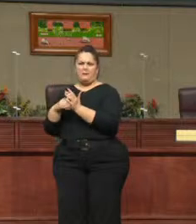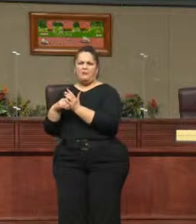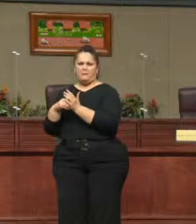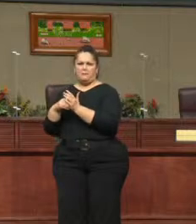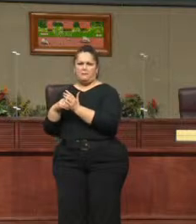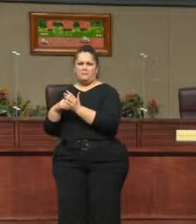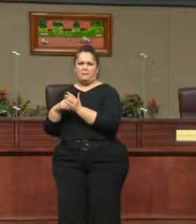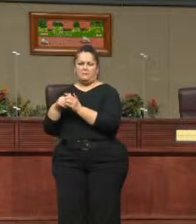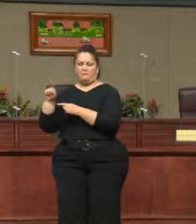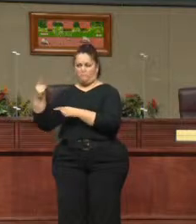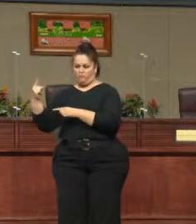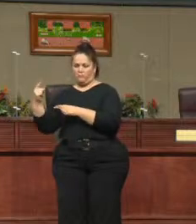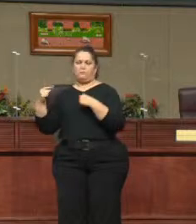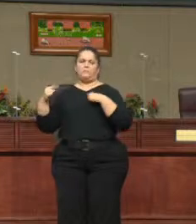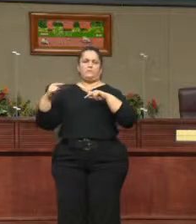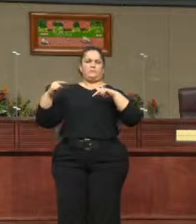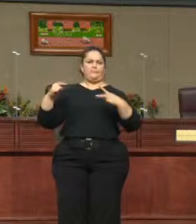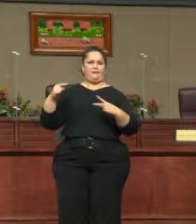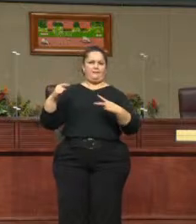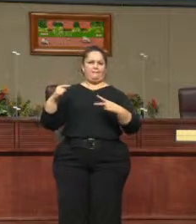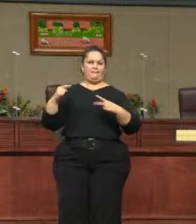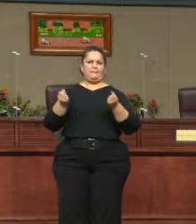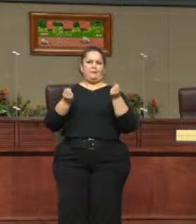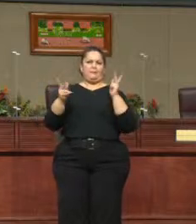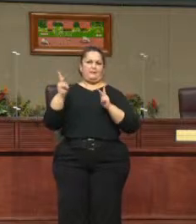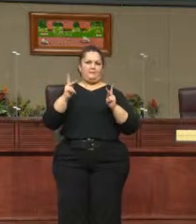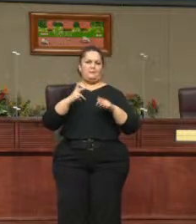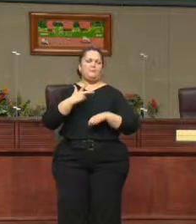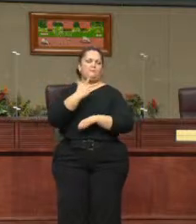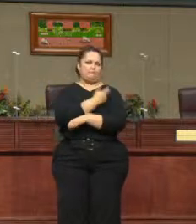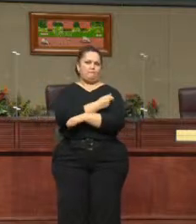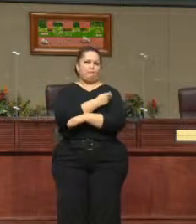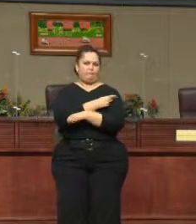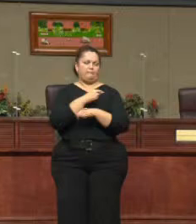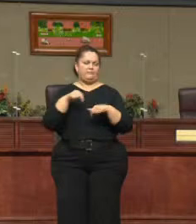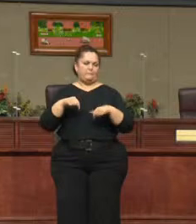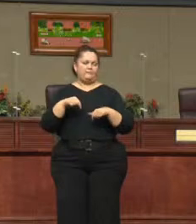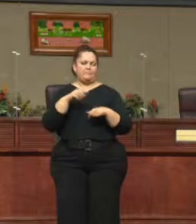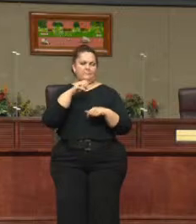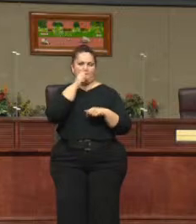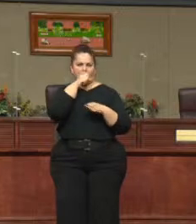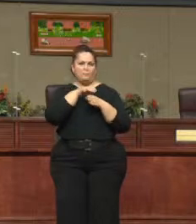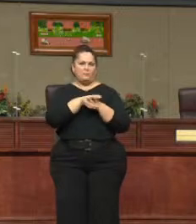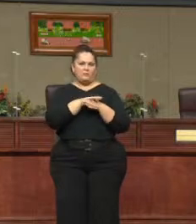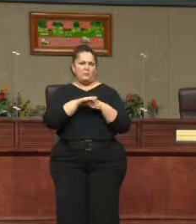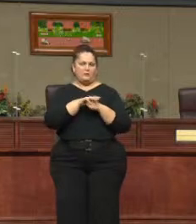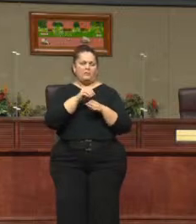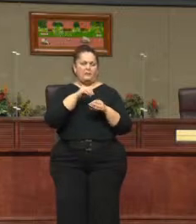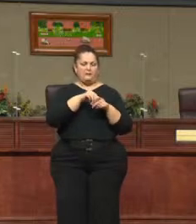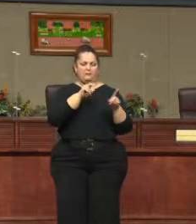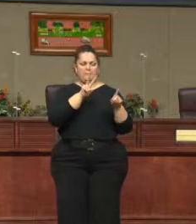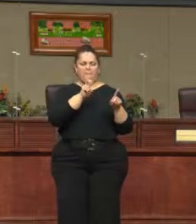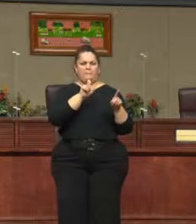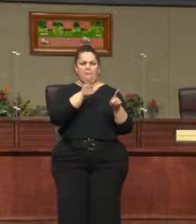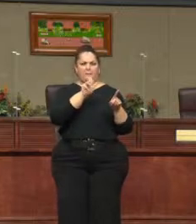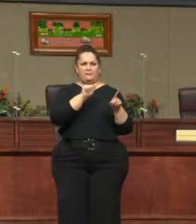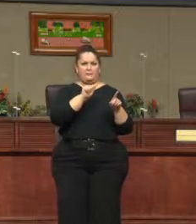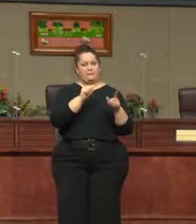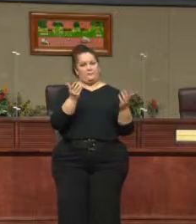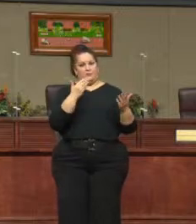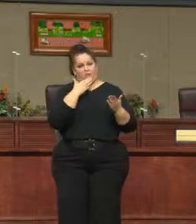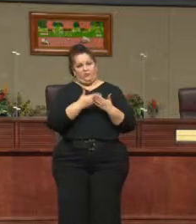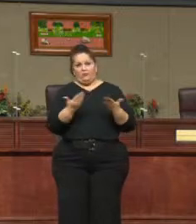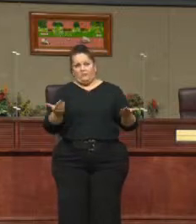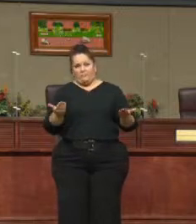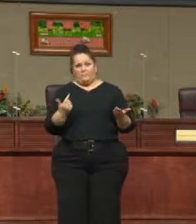number 2 in the state, the second highest vaccination site for the Valencia site. And that's good news. We